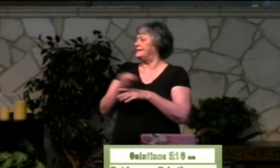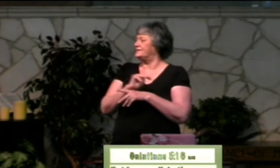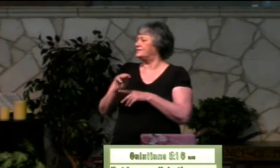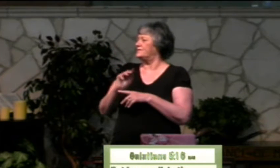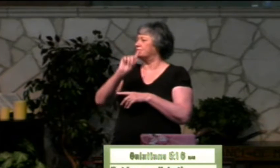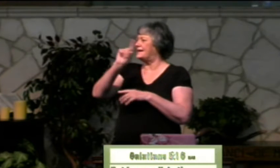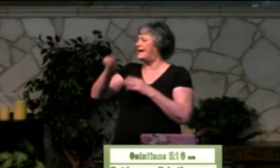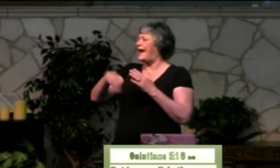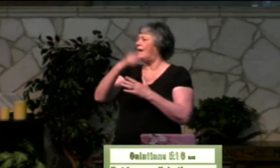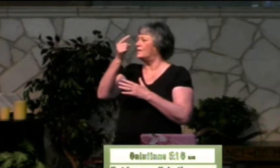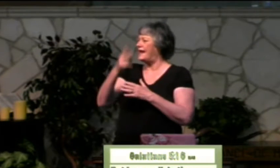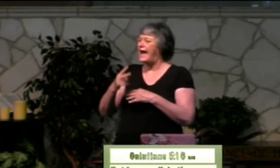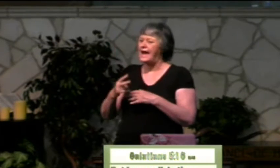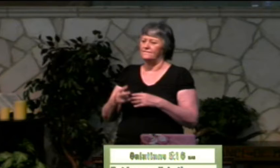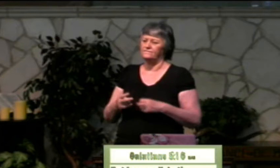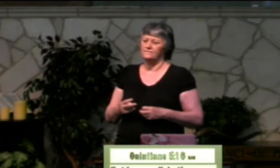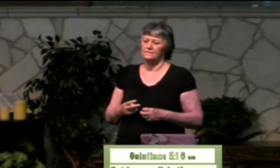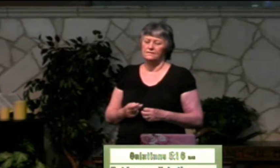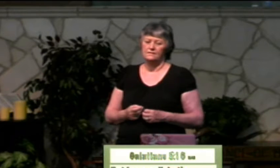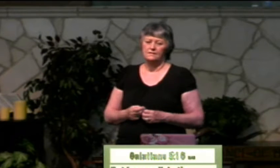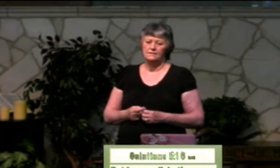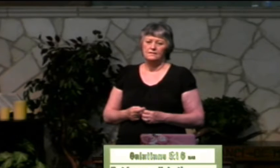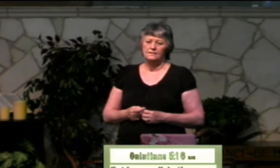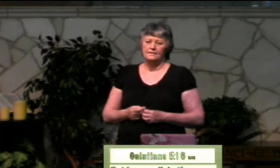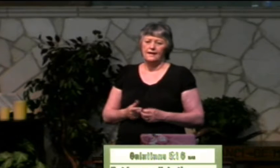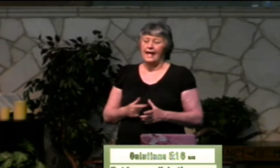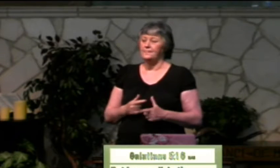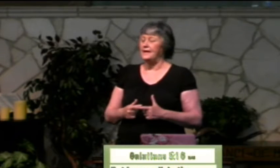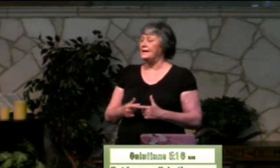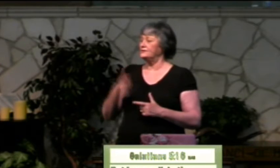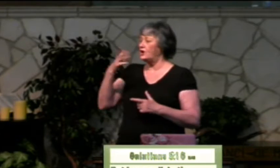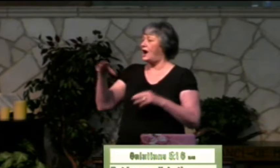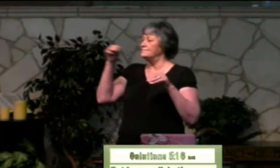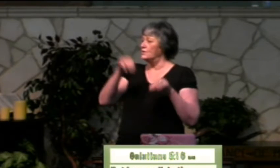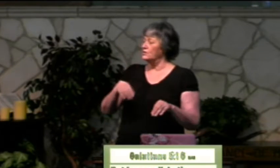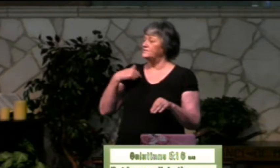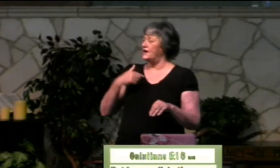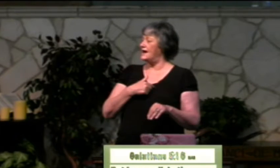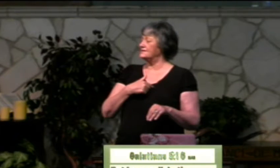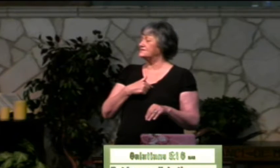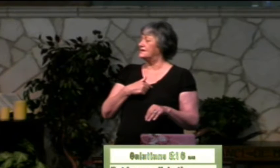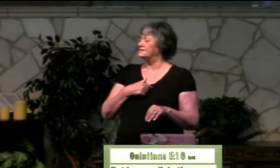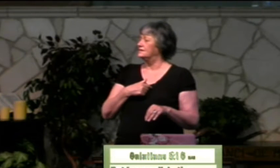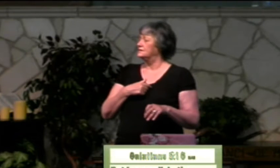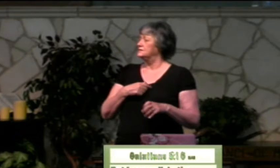ministry was about an hour and a half. And then God moved us, and